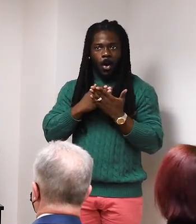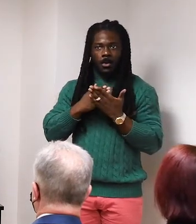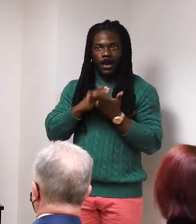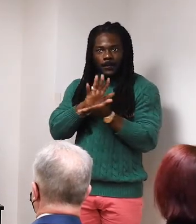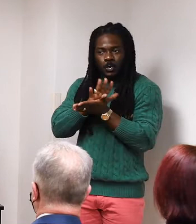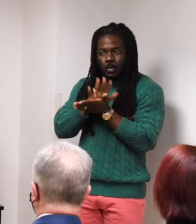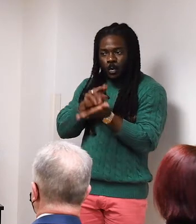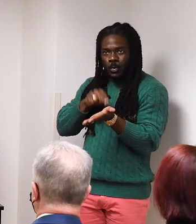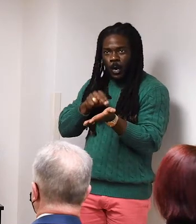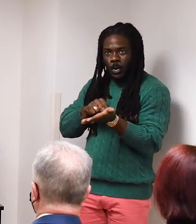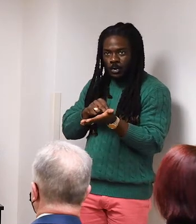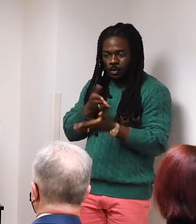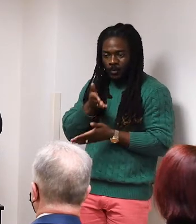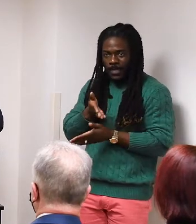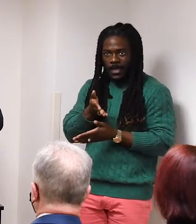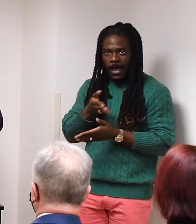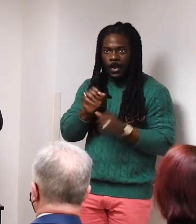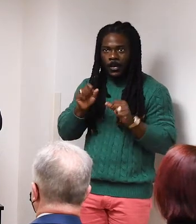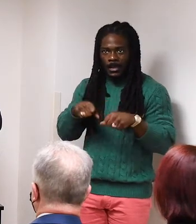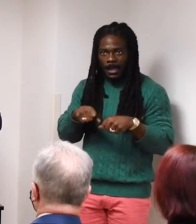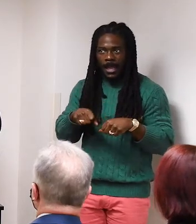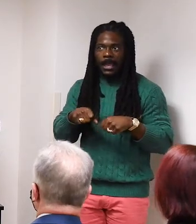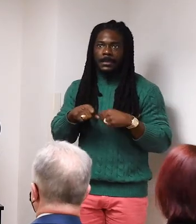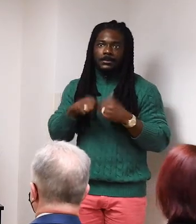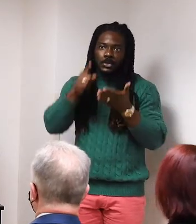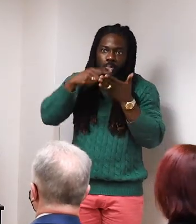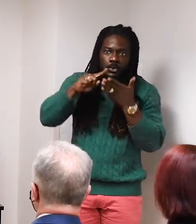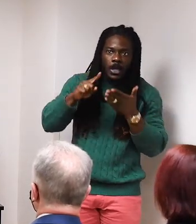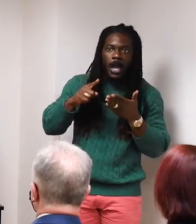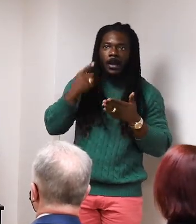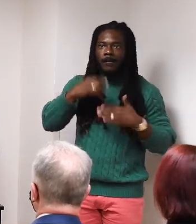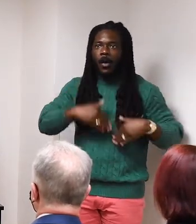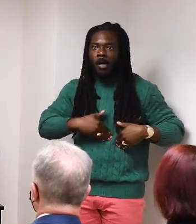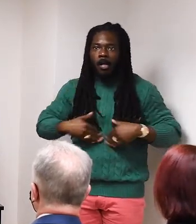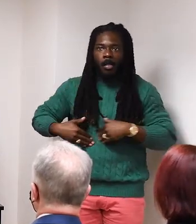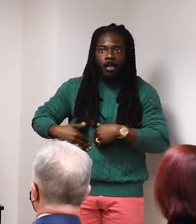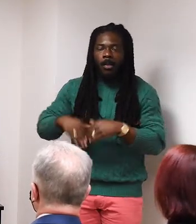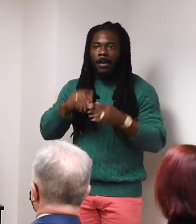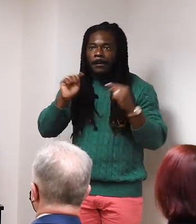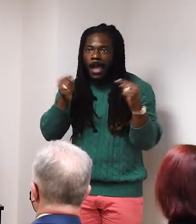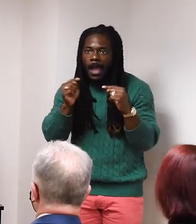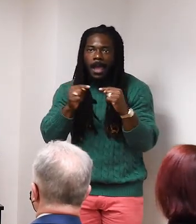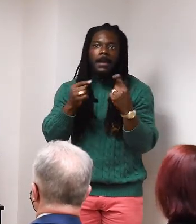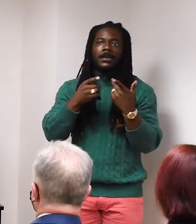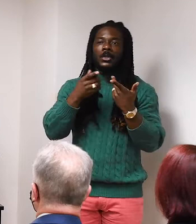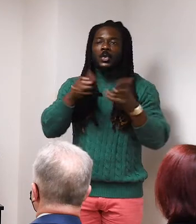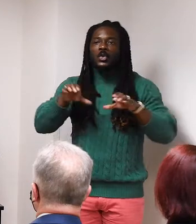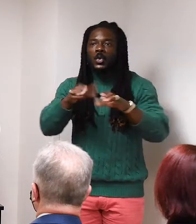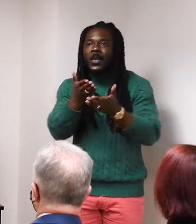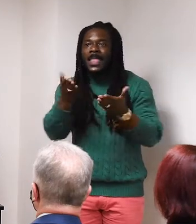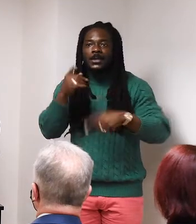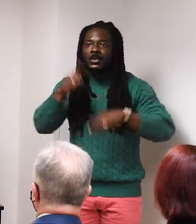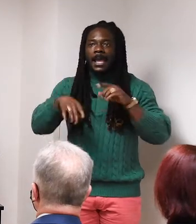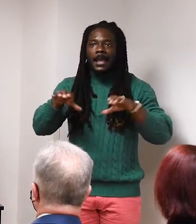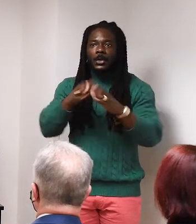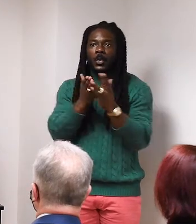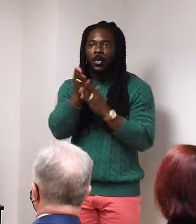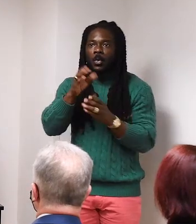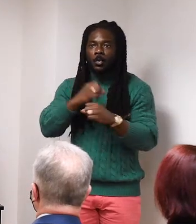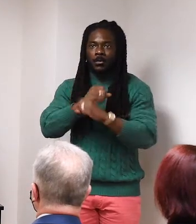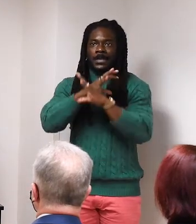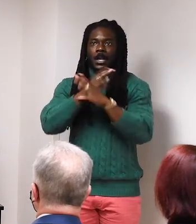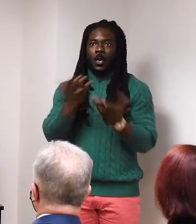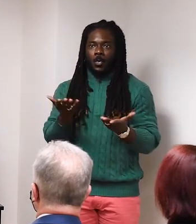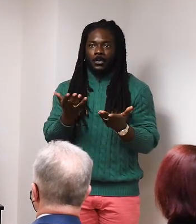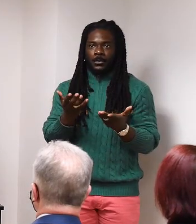nurse who can palpate lymph nodes, check for abdominal tenderness, do things that you can't do strictly through video.